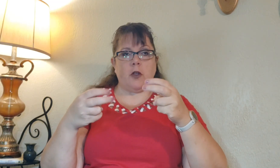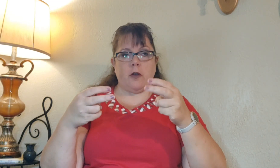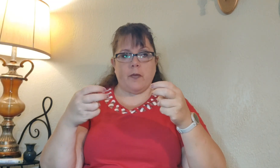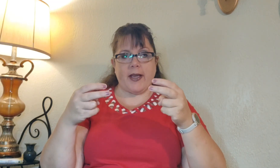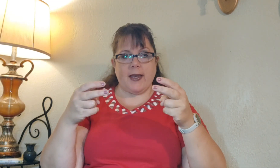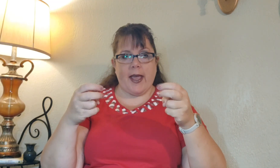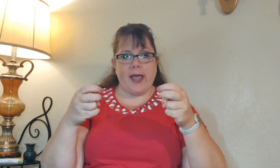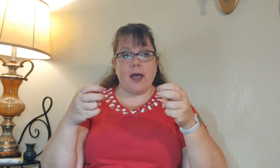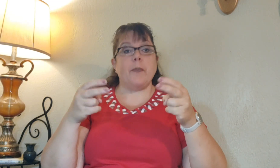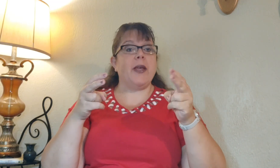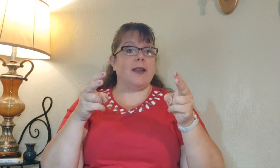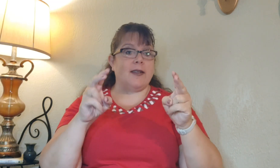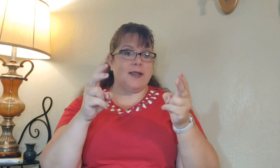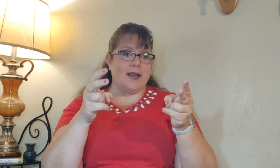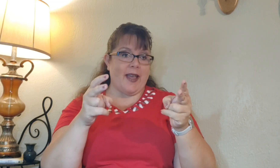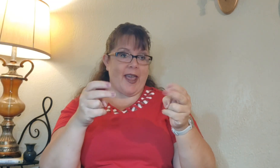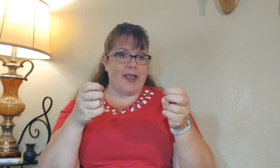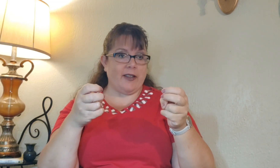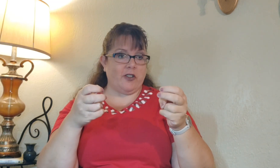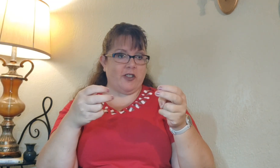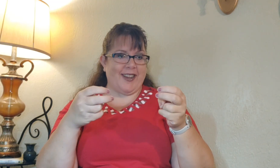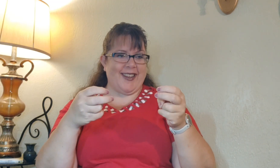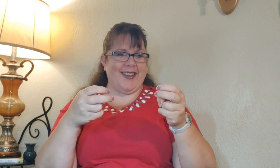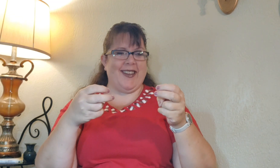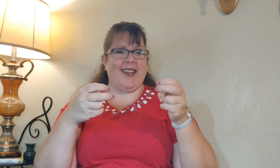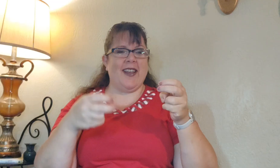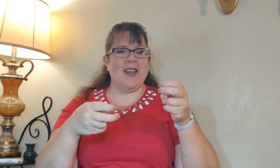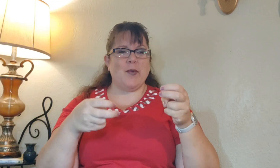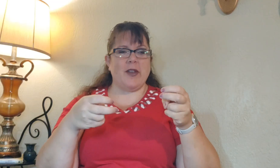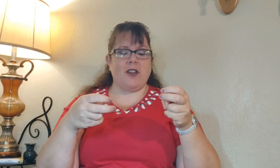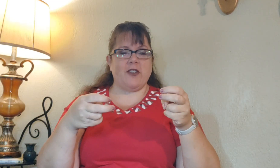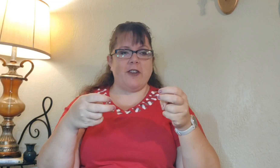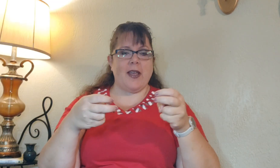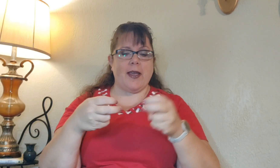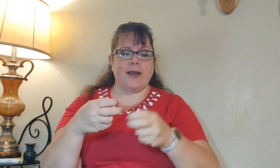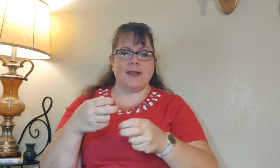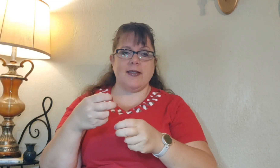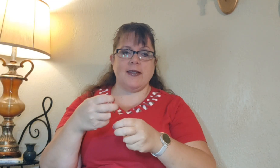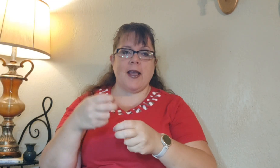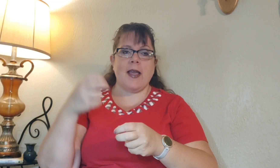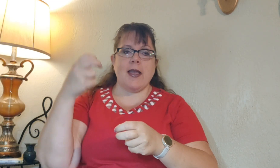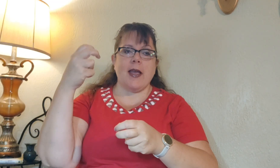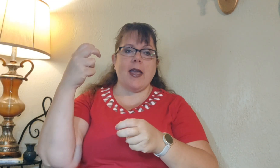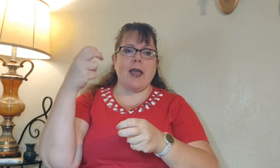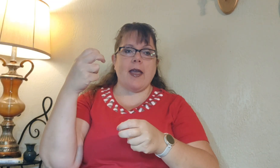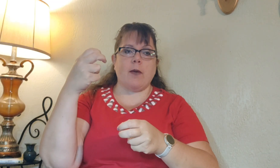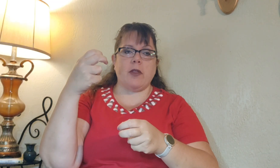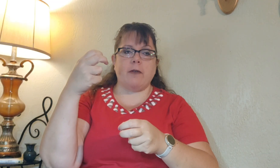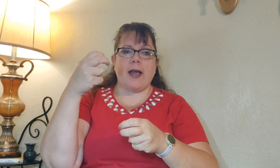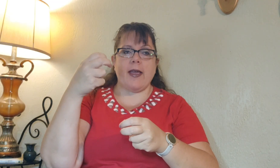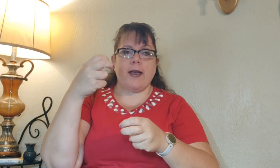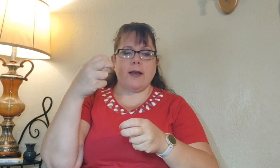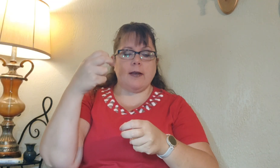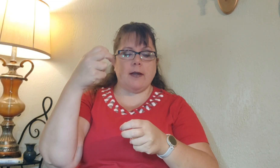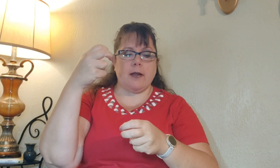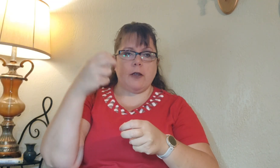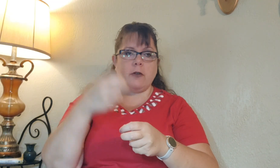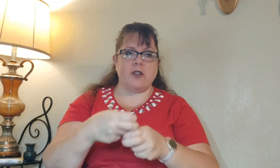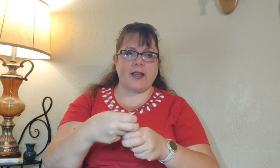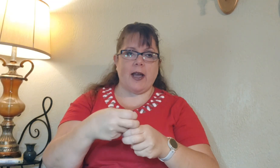you'll make a bent H with your two hands, and with your right hand you'll just kind